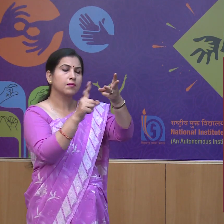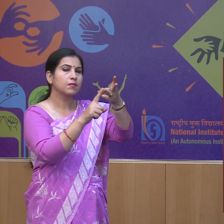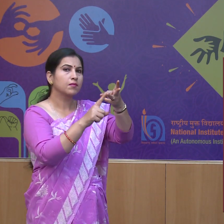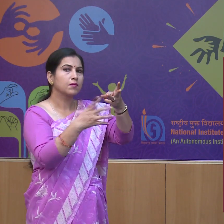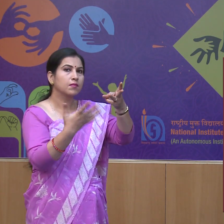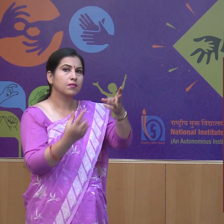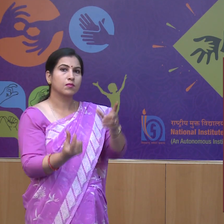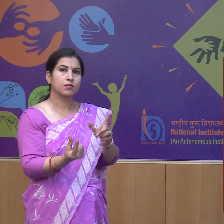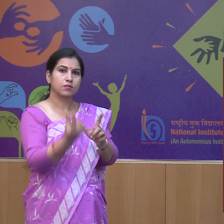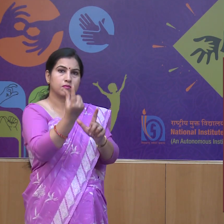Udaipur,